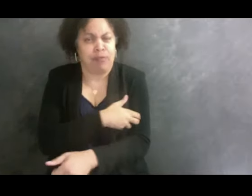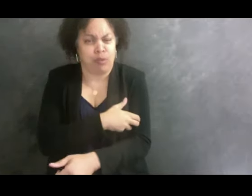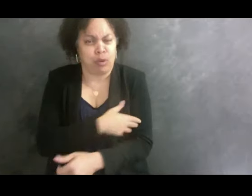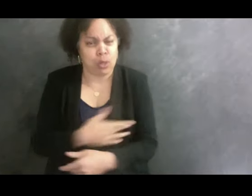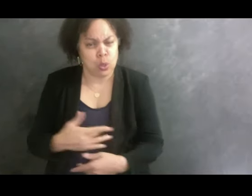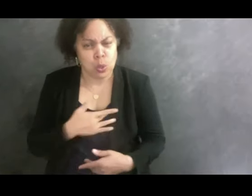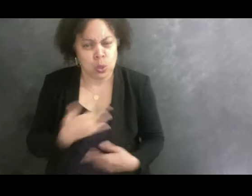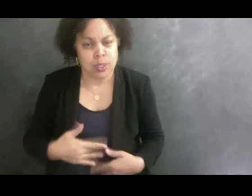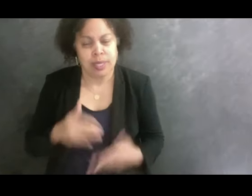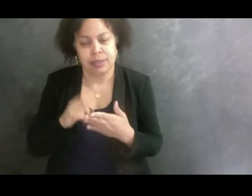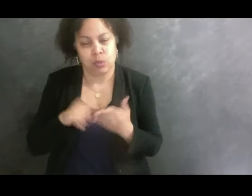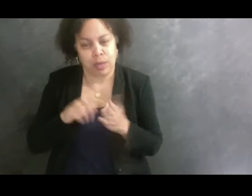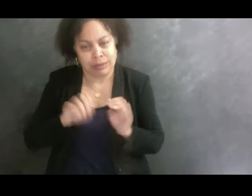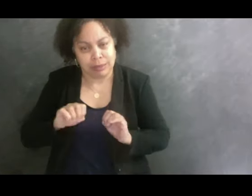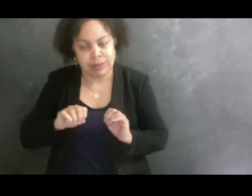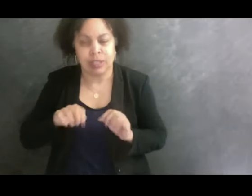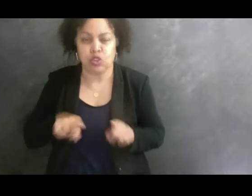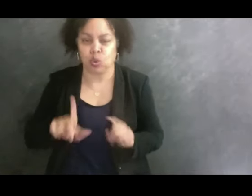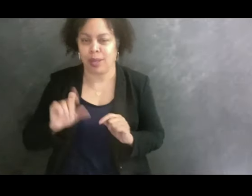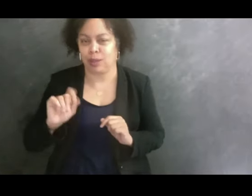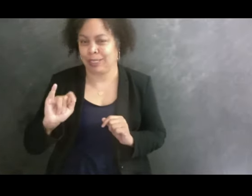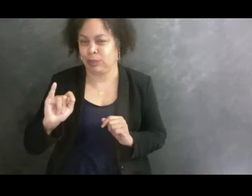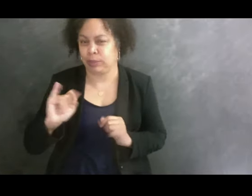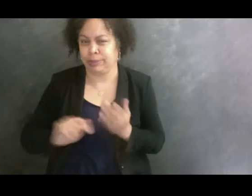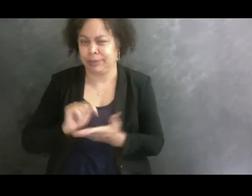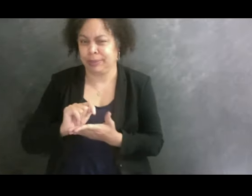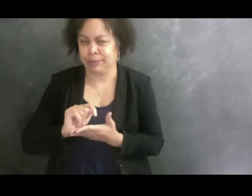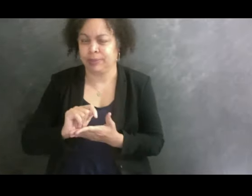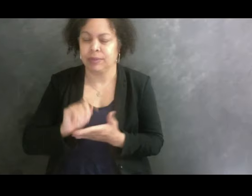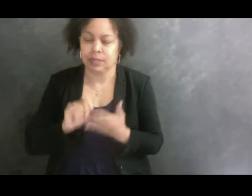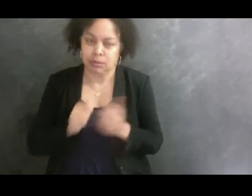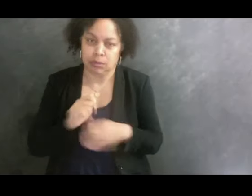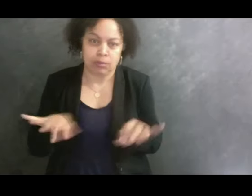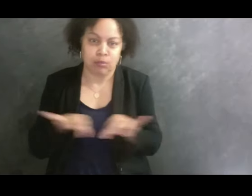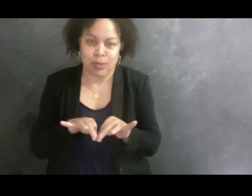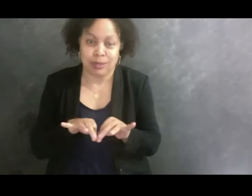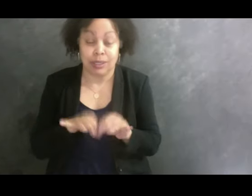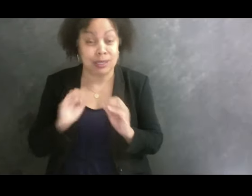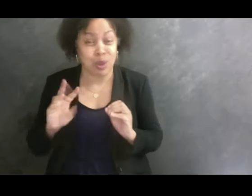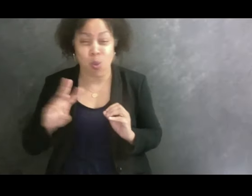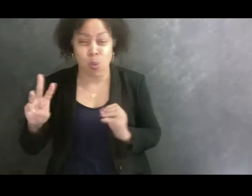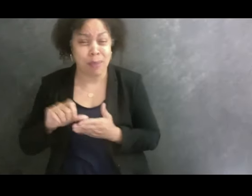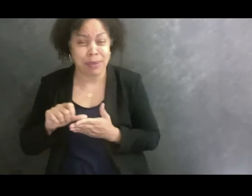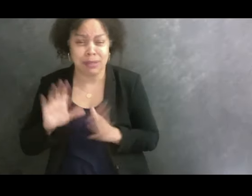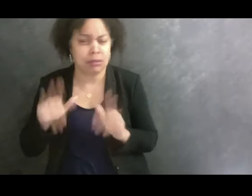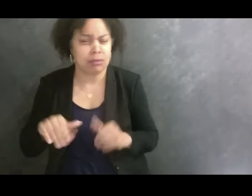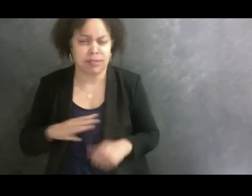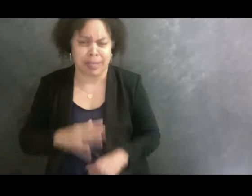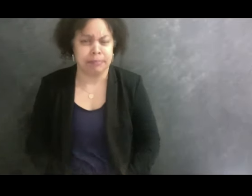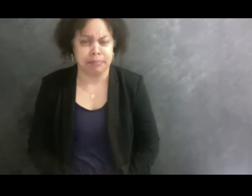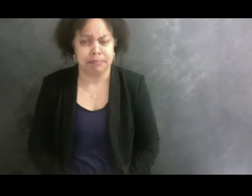evaluating in the letter of inquiry stage. So that's what counts. If you don't have a website, it's okay. It's totally fine.